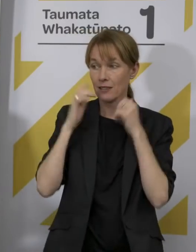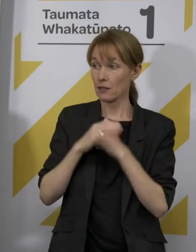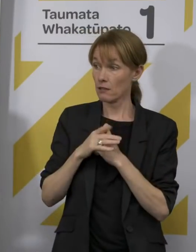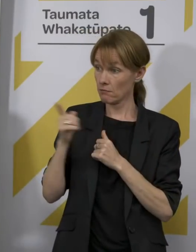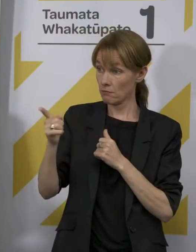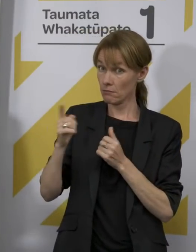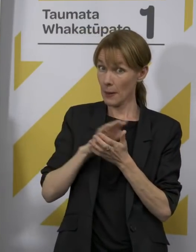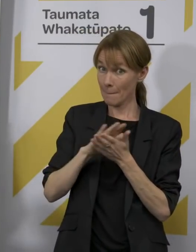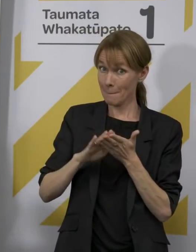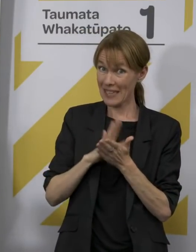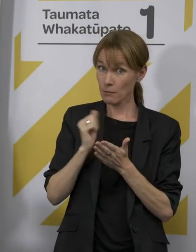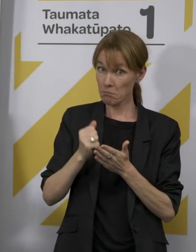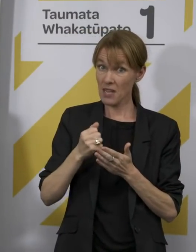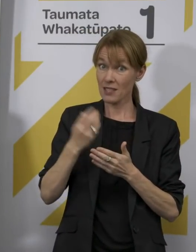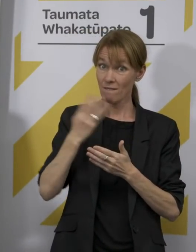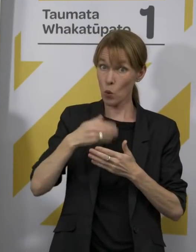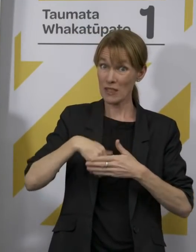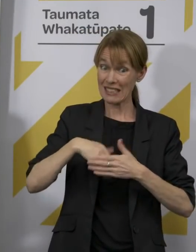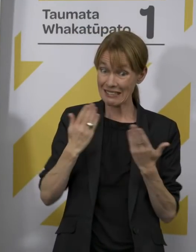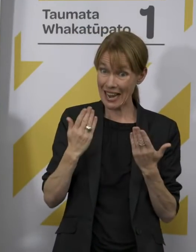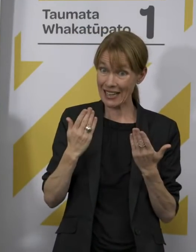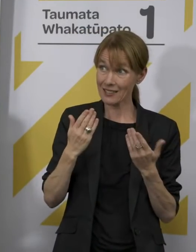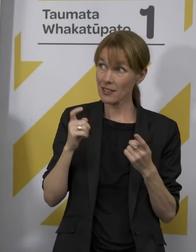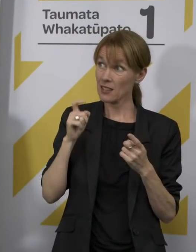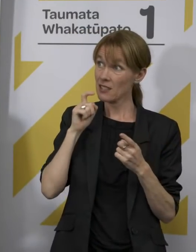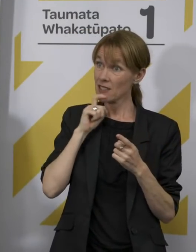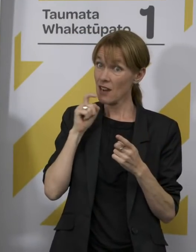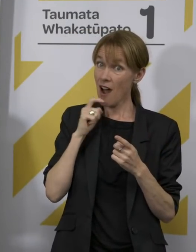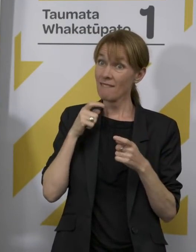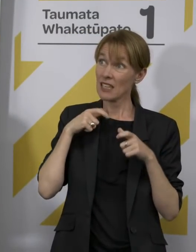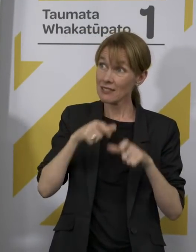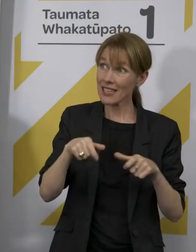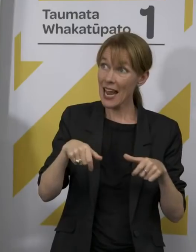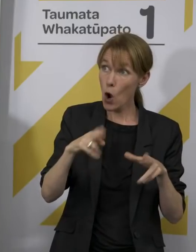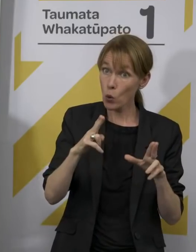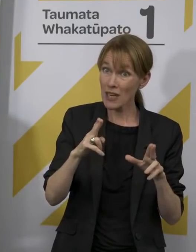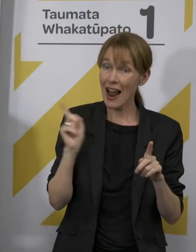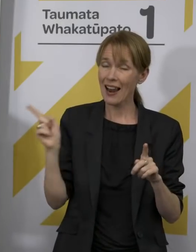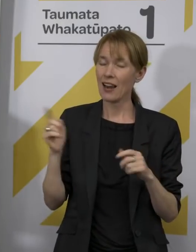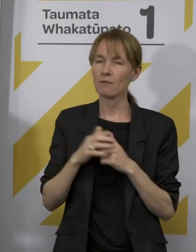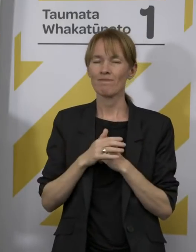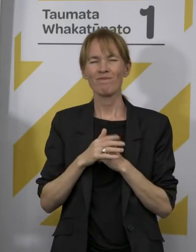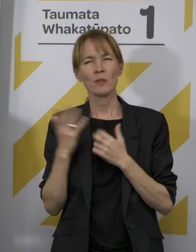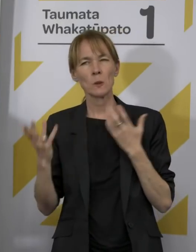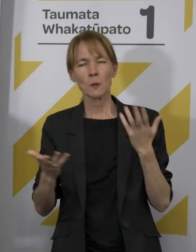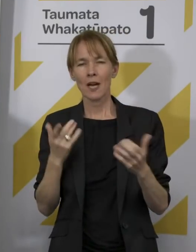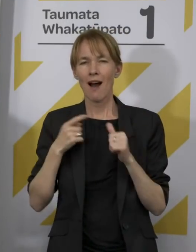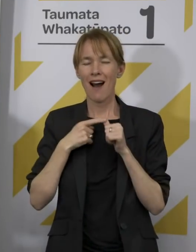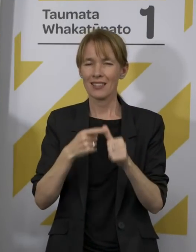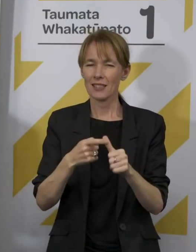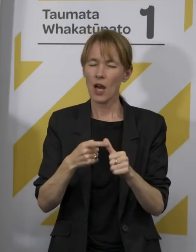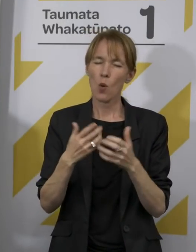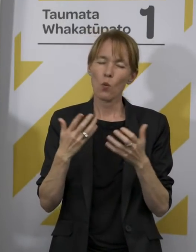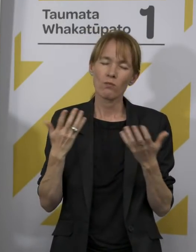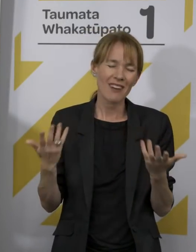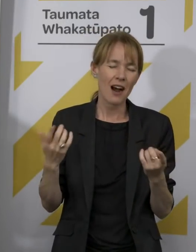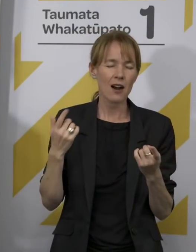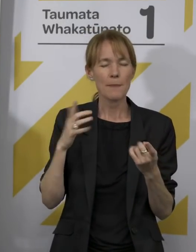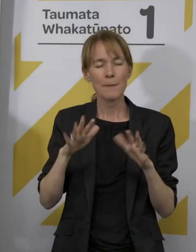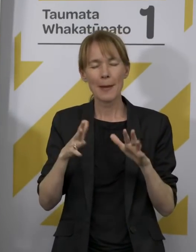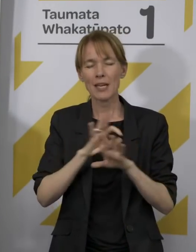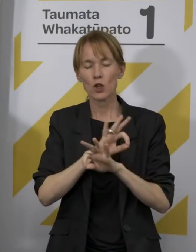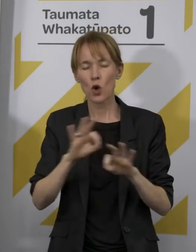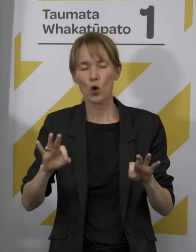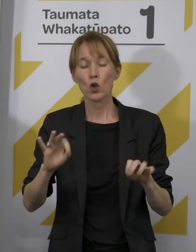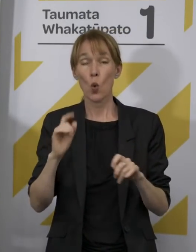for returning crews? No, I don't think it will look like that, but it could look like, and one of the measures could be to make sure that those